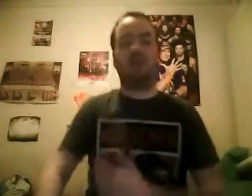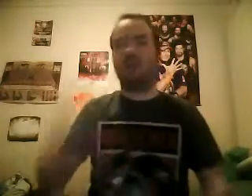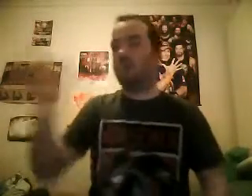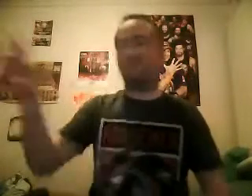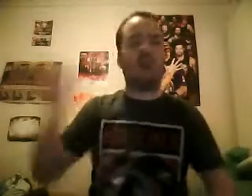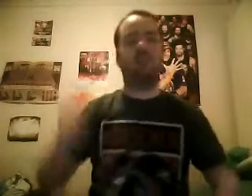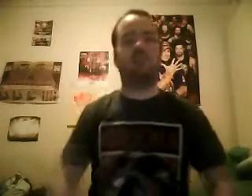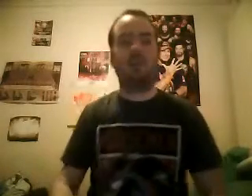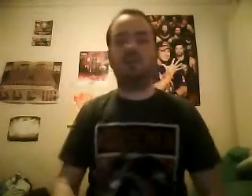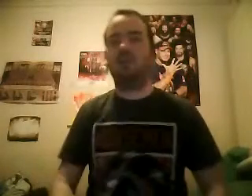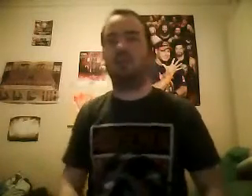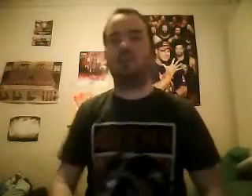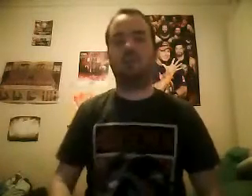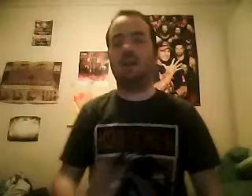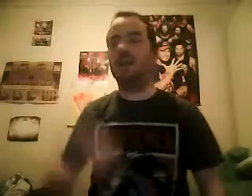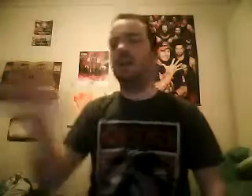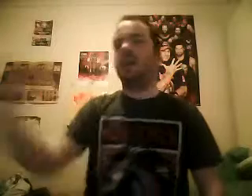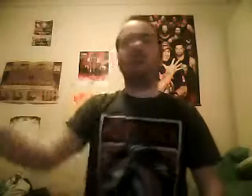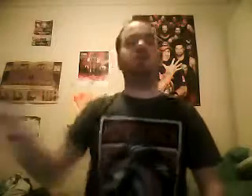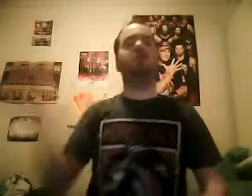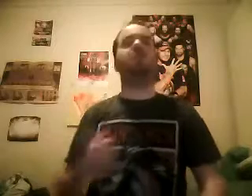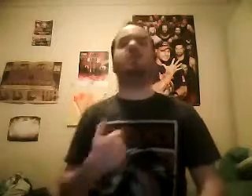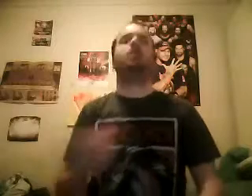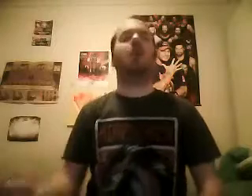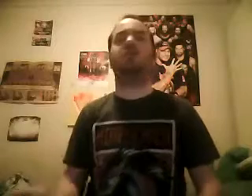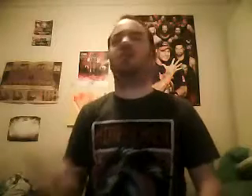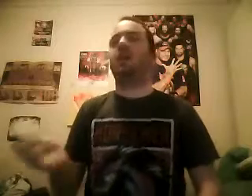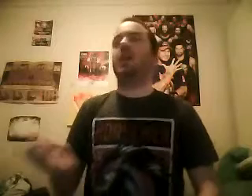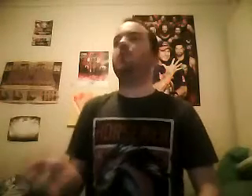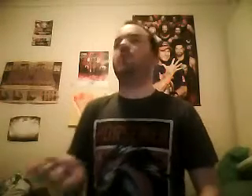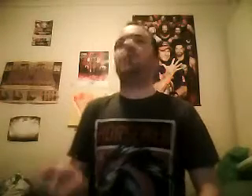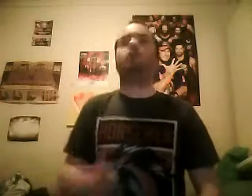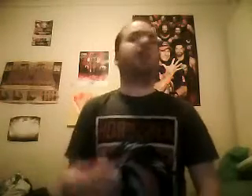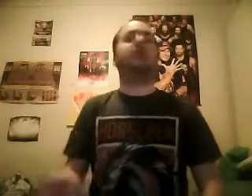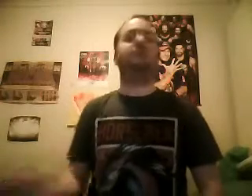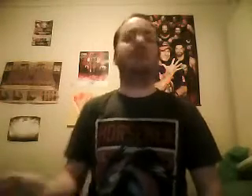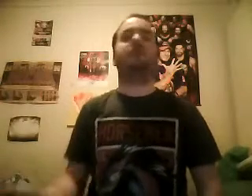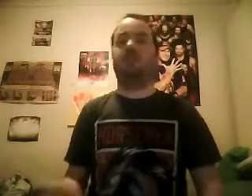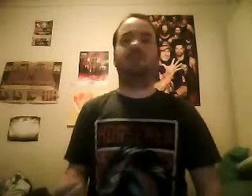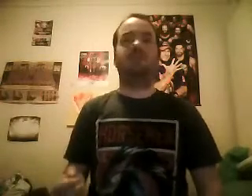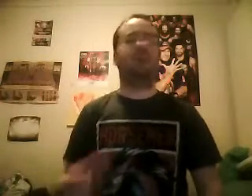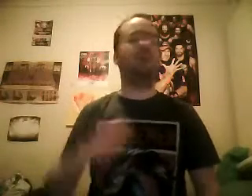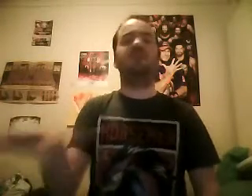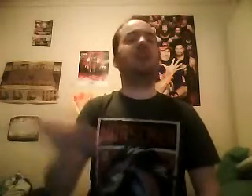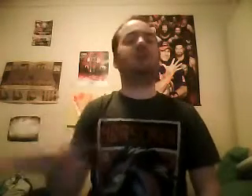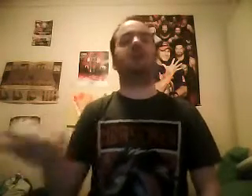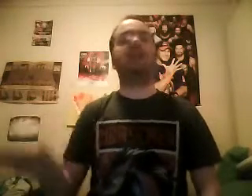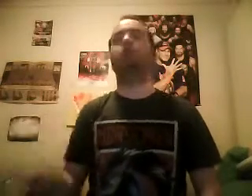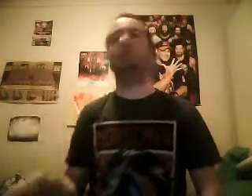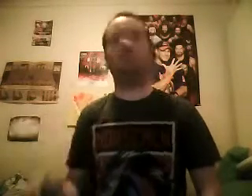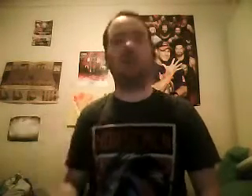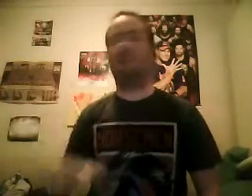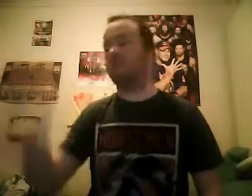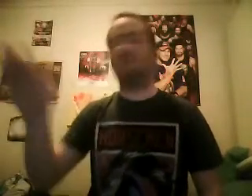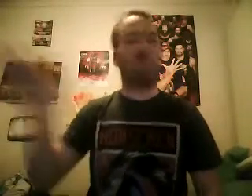his final years in WWE. It wasn't because he was a great babyface. He was never a good babyface. He was always